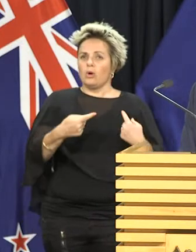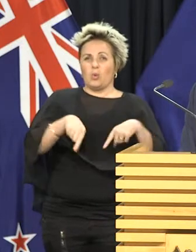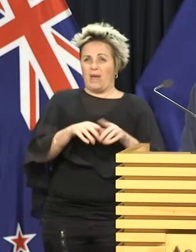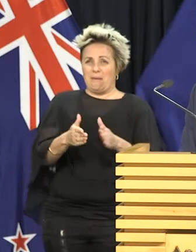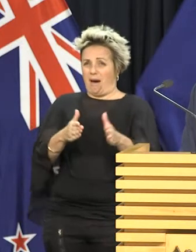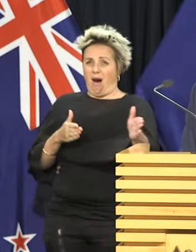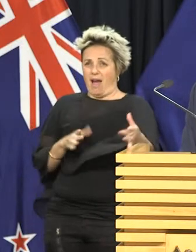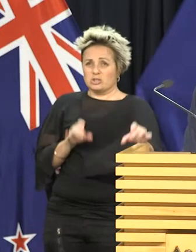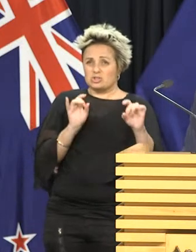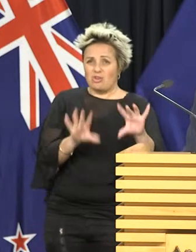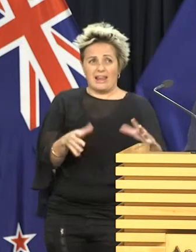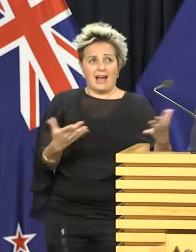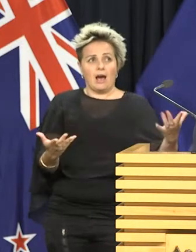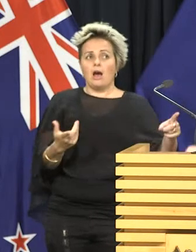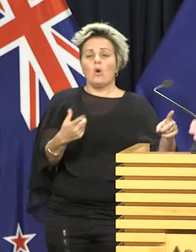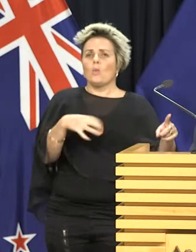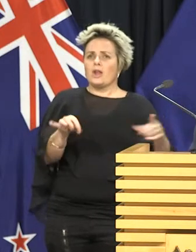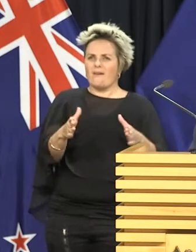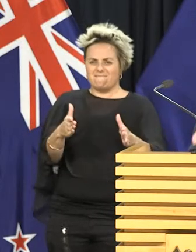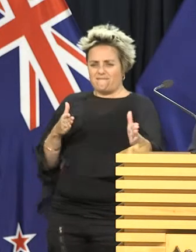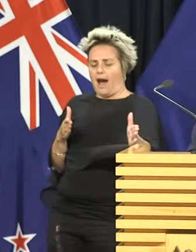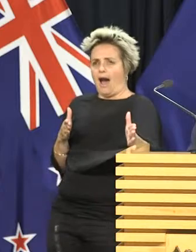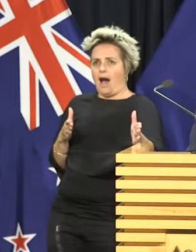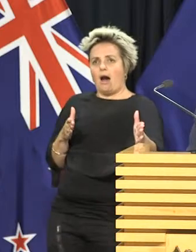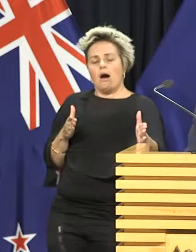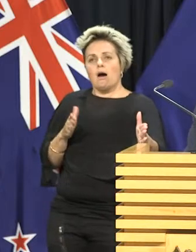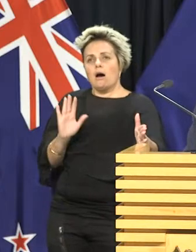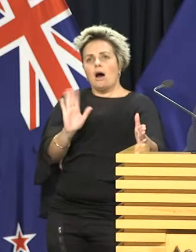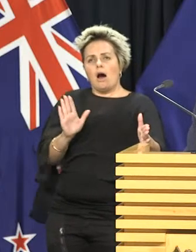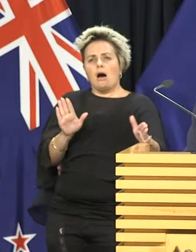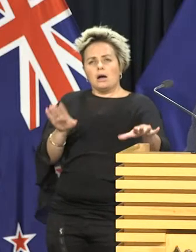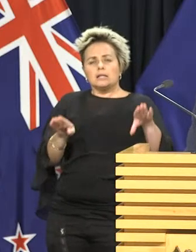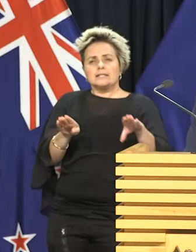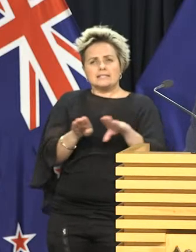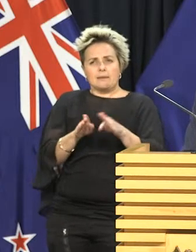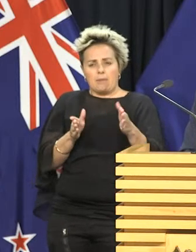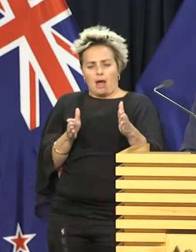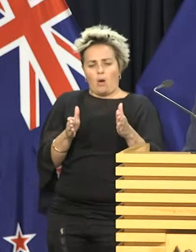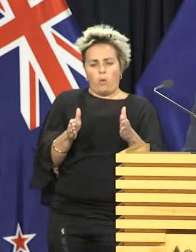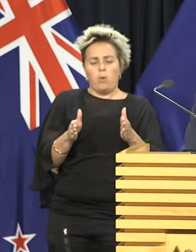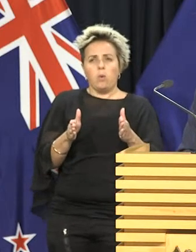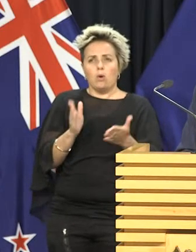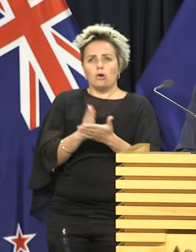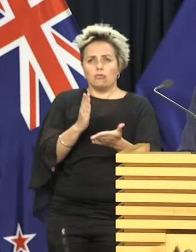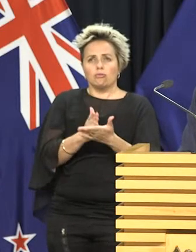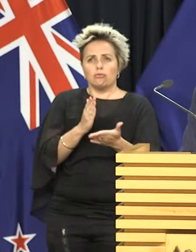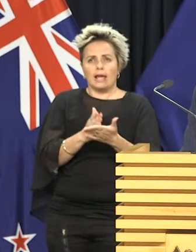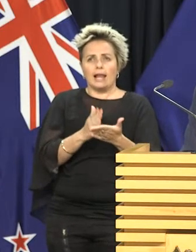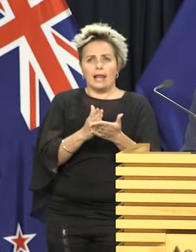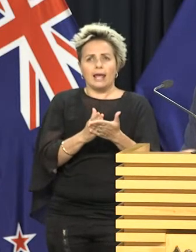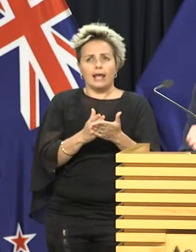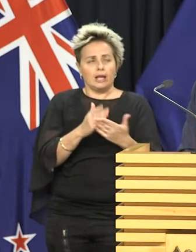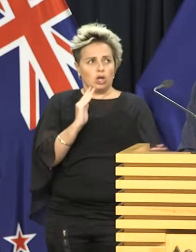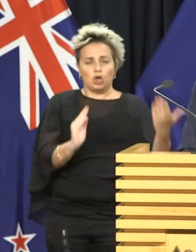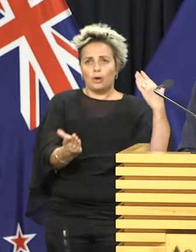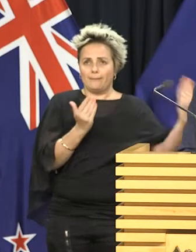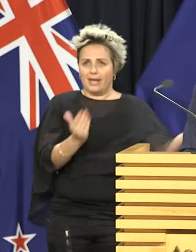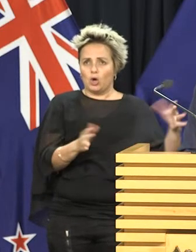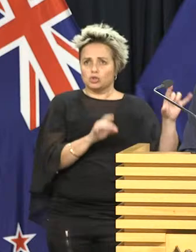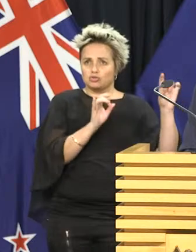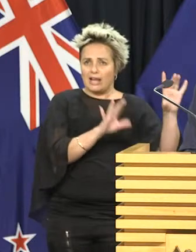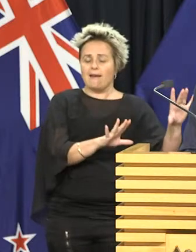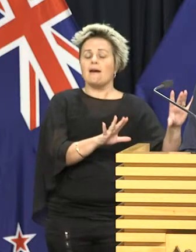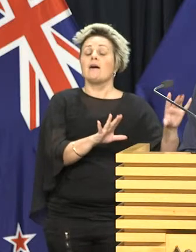far behind them. Well, we're not far behind them. We're actually about the same, very similar proportion of the population vaccinated to date. But just